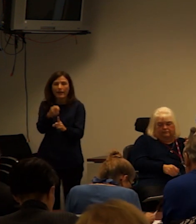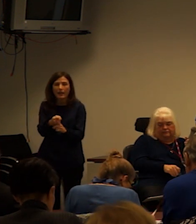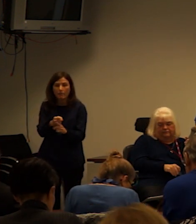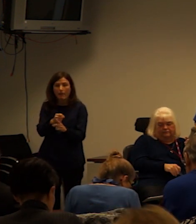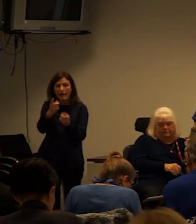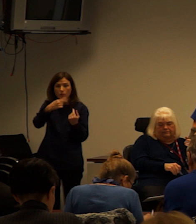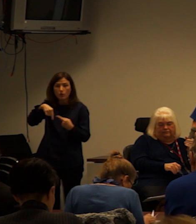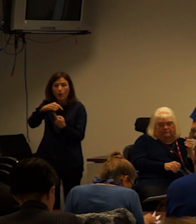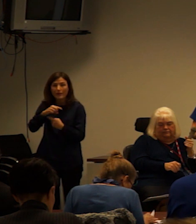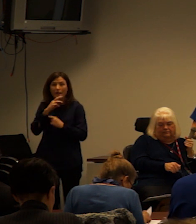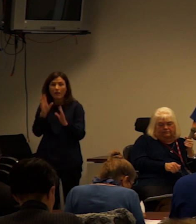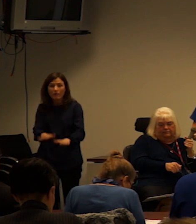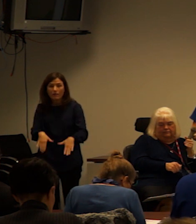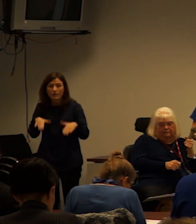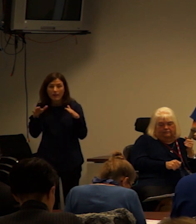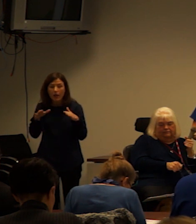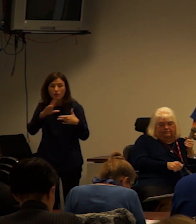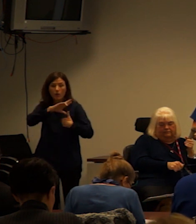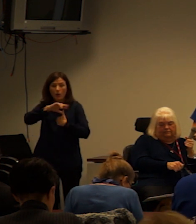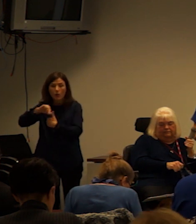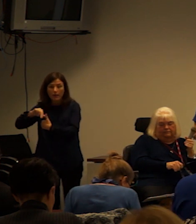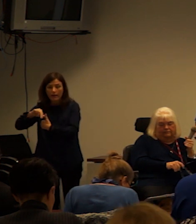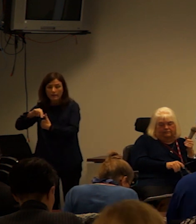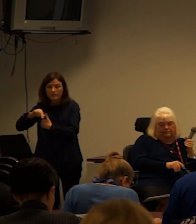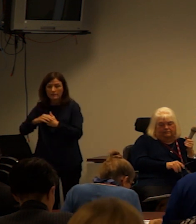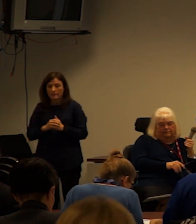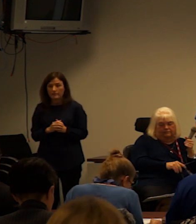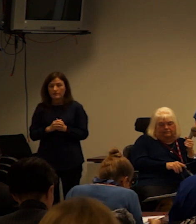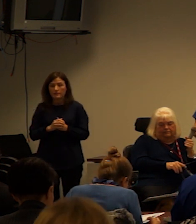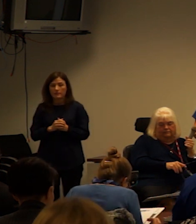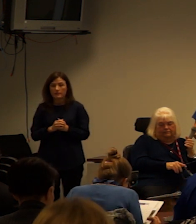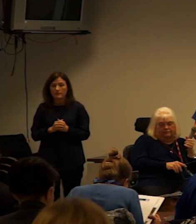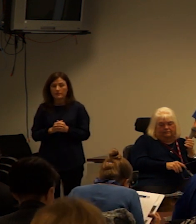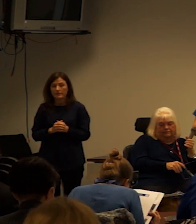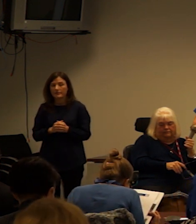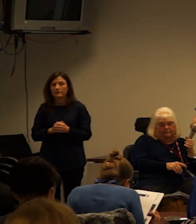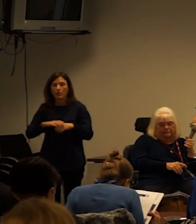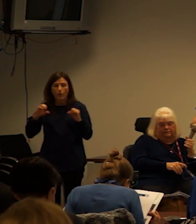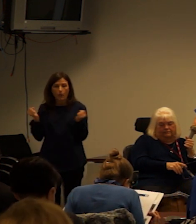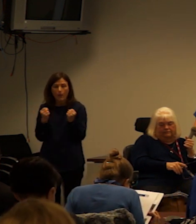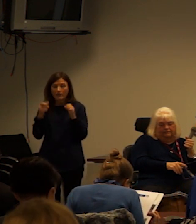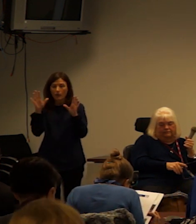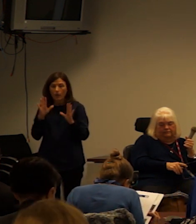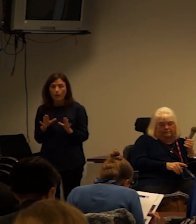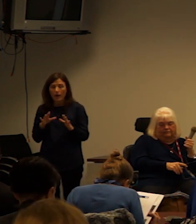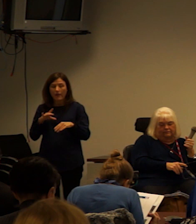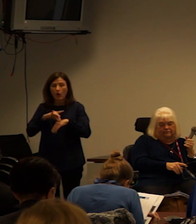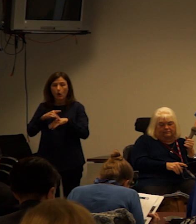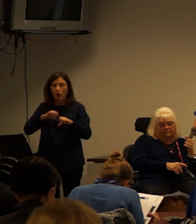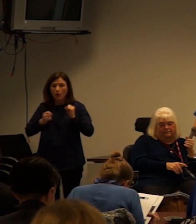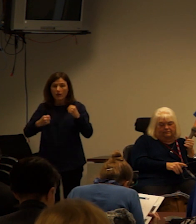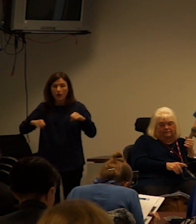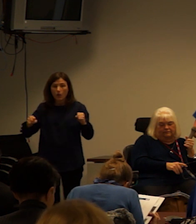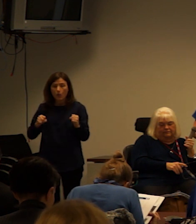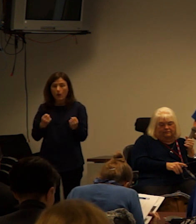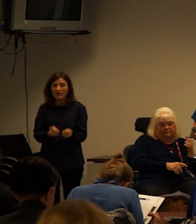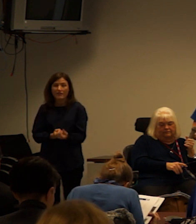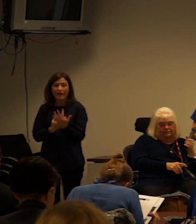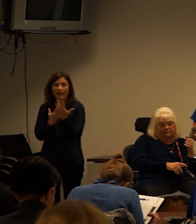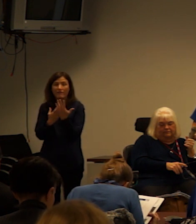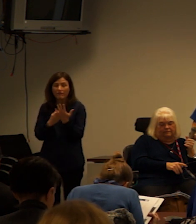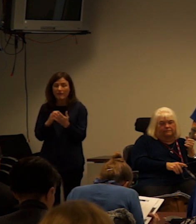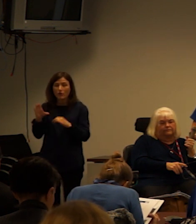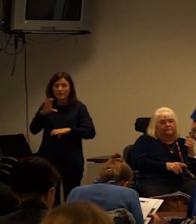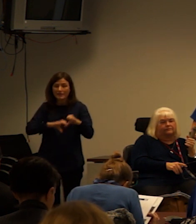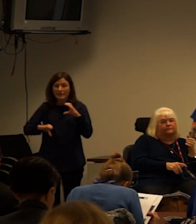tornadoes, floods, hurricanes, winter weather, earthquakes, fires, chemical spills,